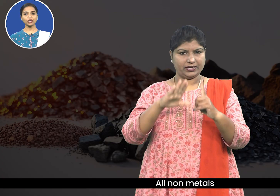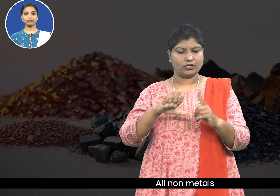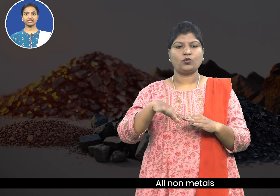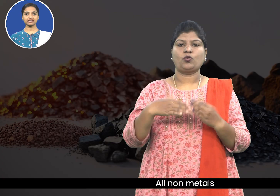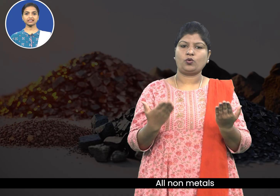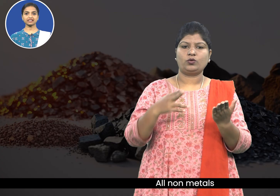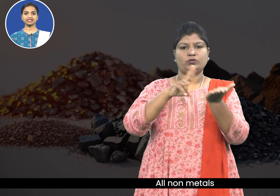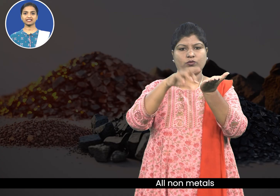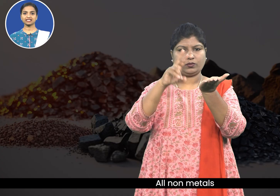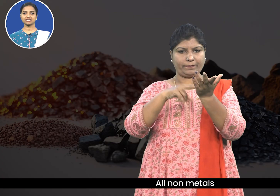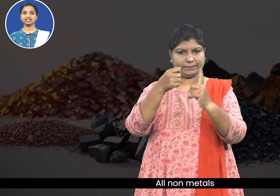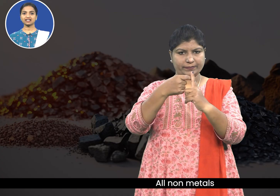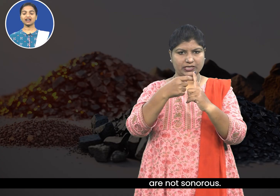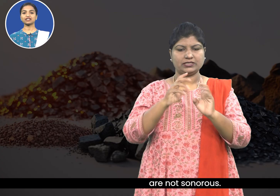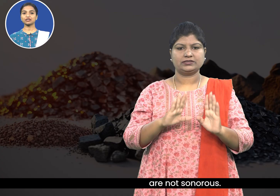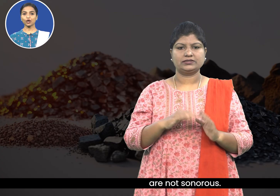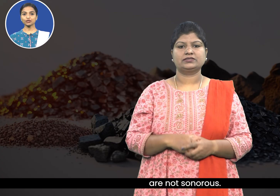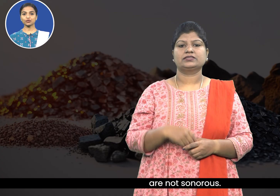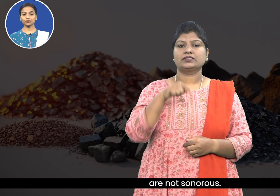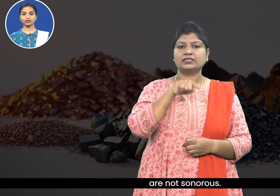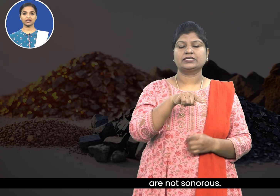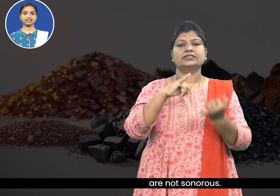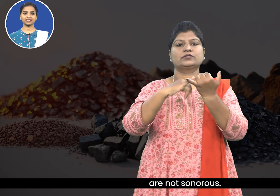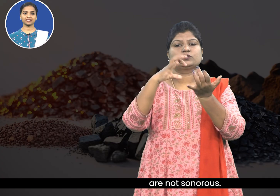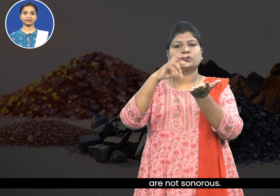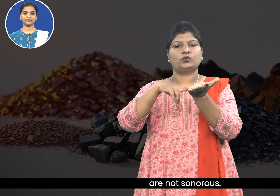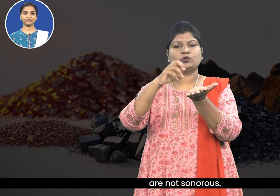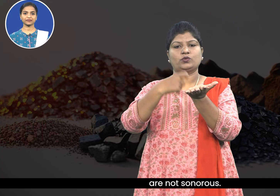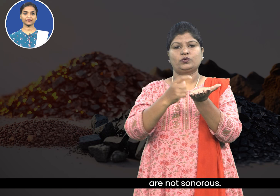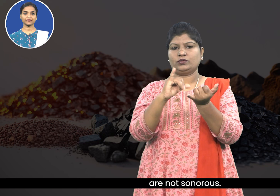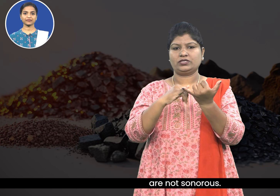or non-metals are not sonorous.